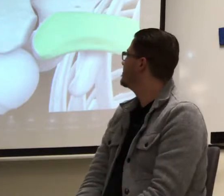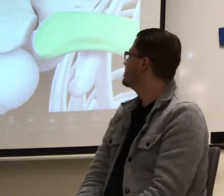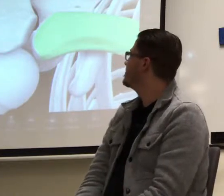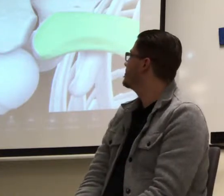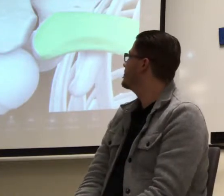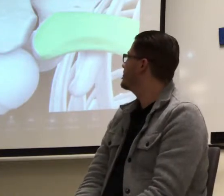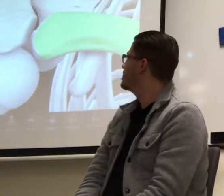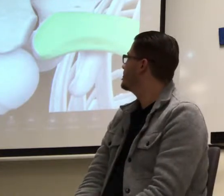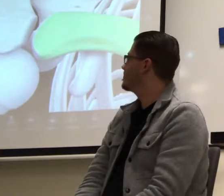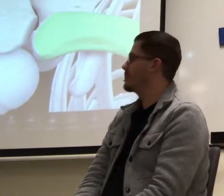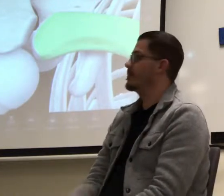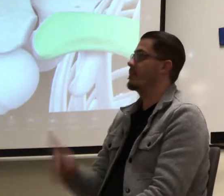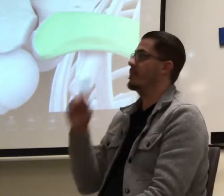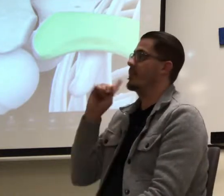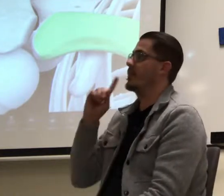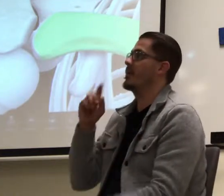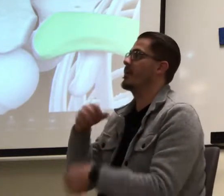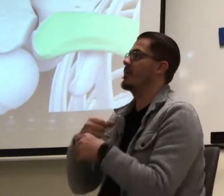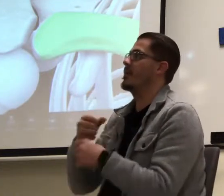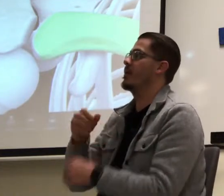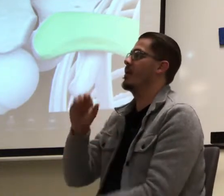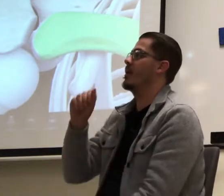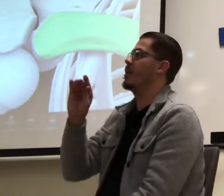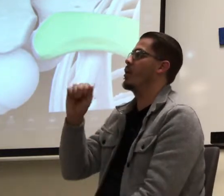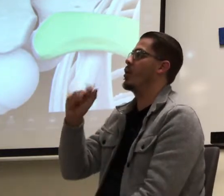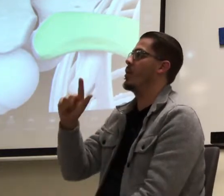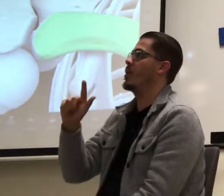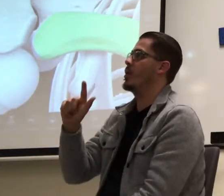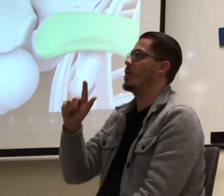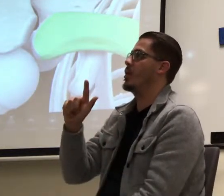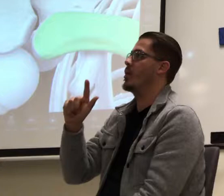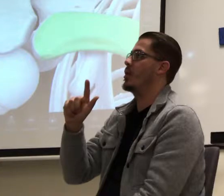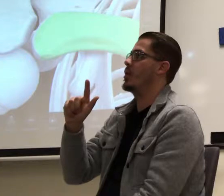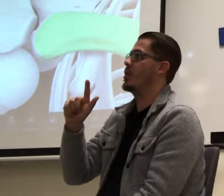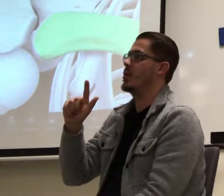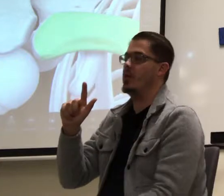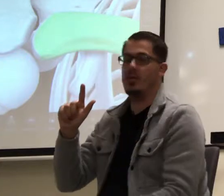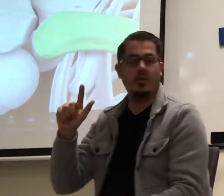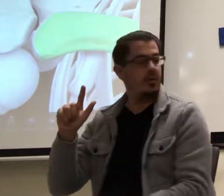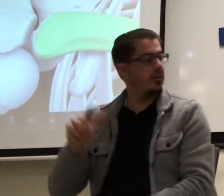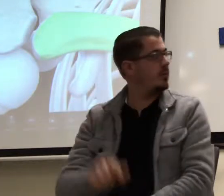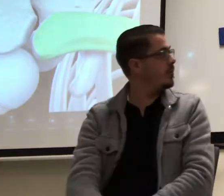And that forms the acromioclavicular joint.